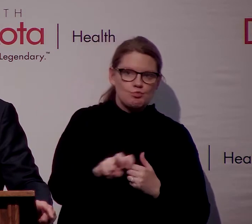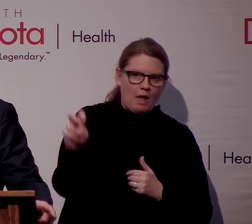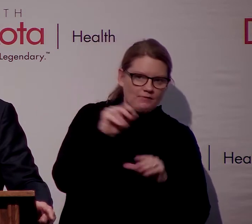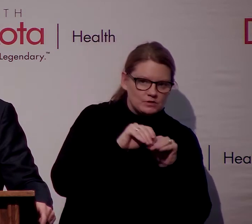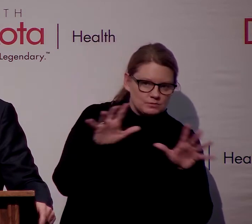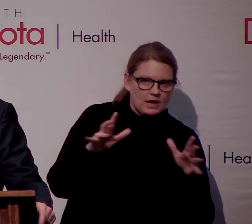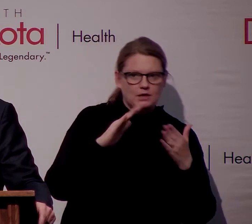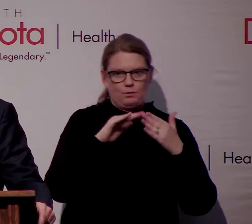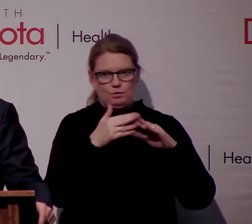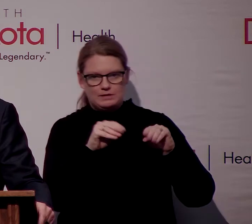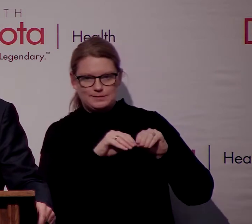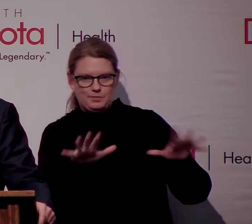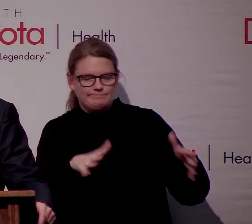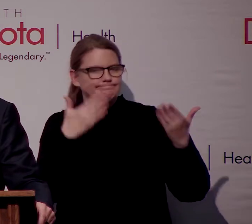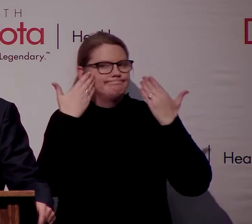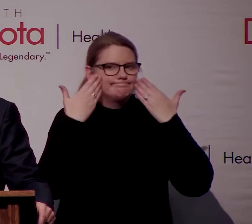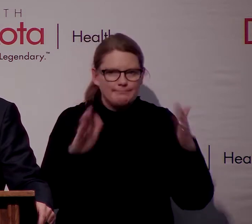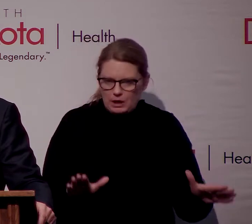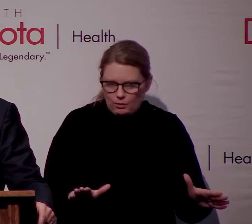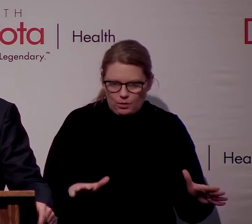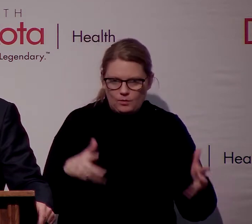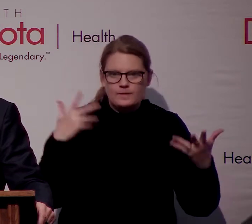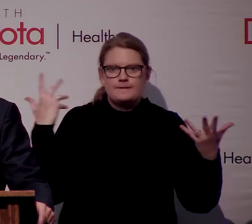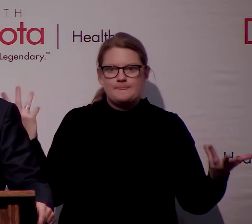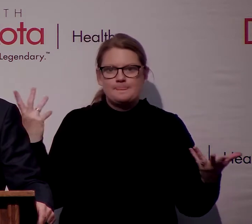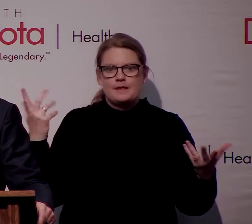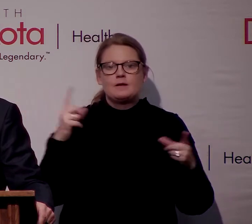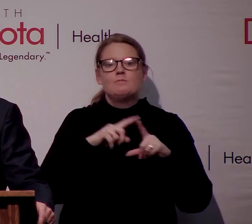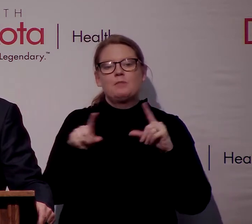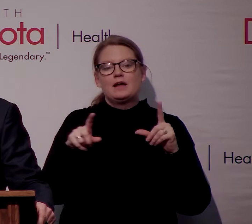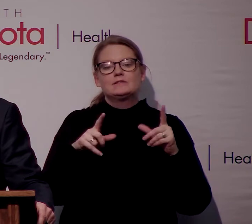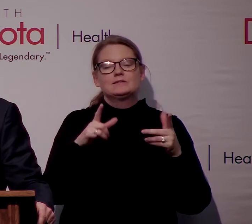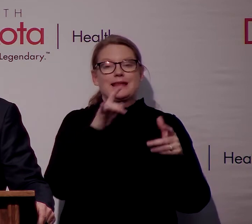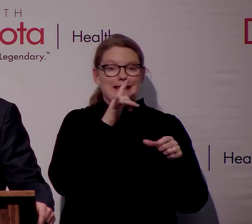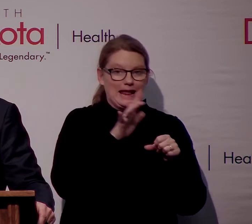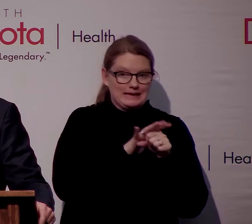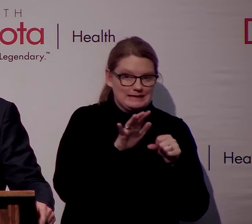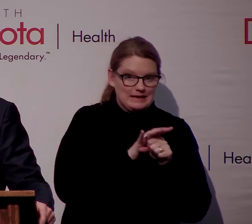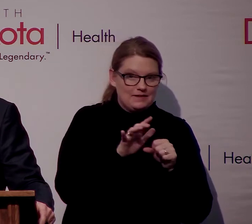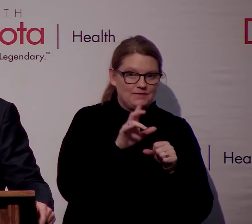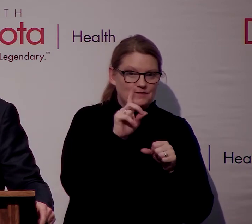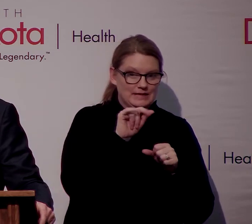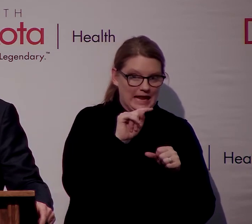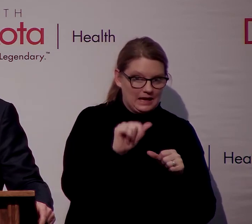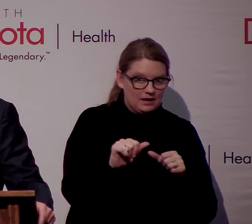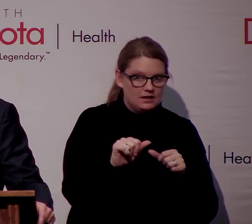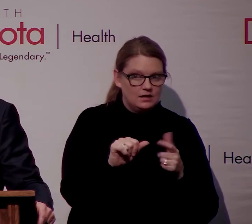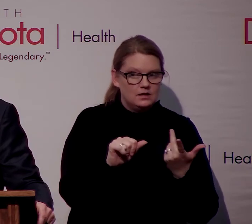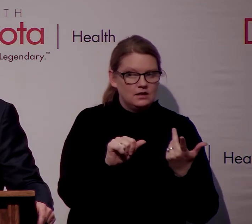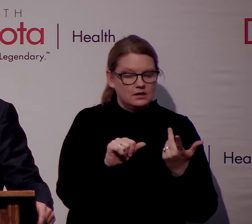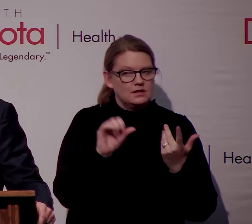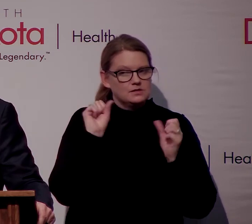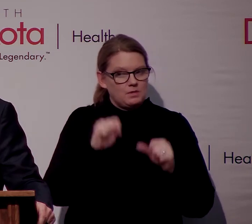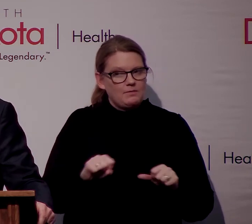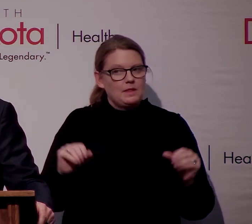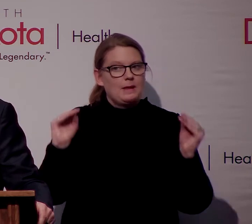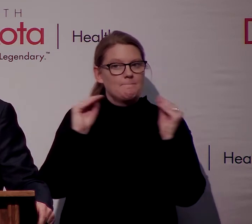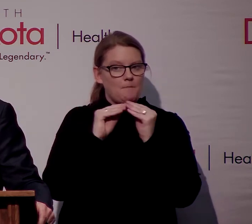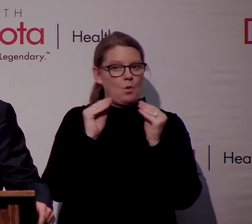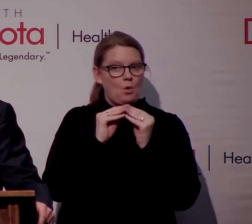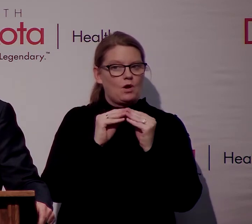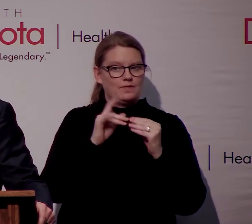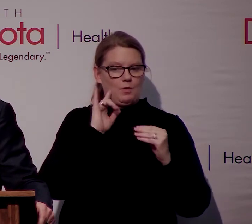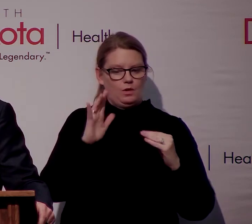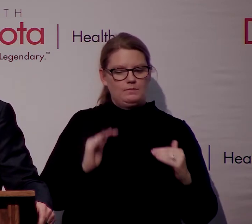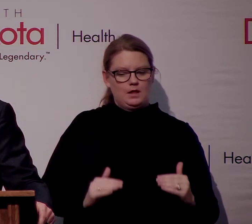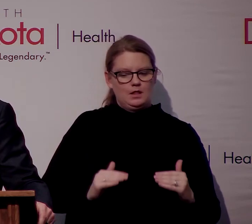if we think there's more, if we believe that based on the lag in data, there's actually more, then this is effectively moving up our threshold